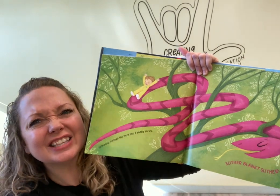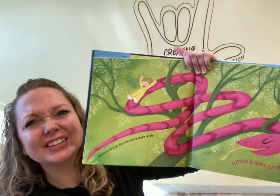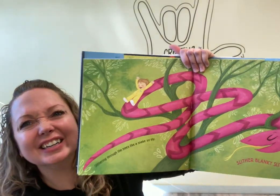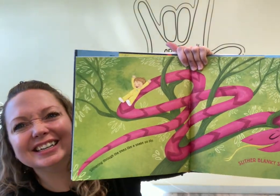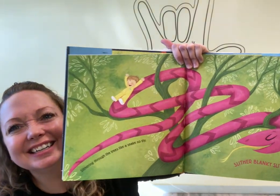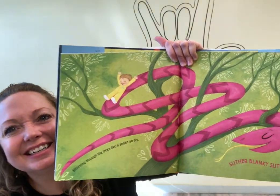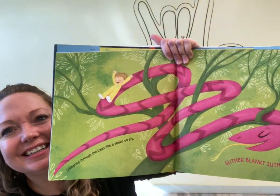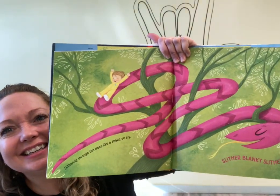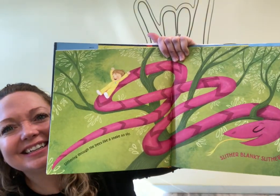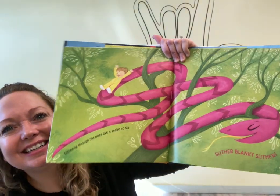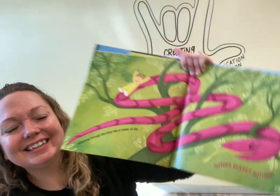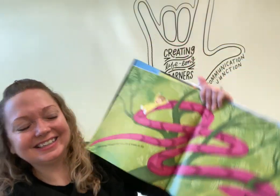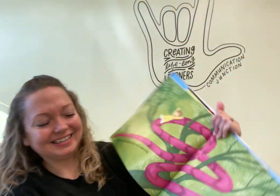slither.